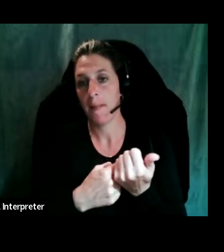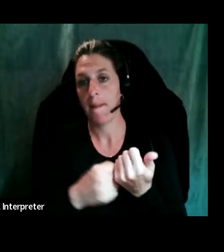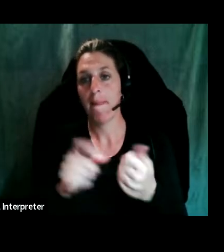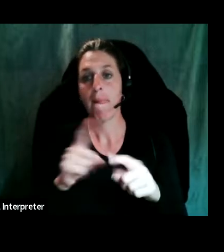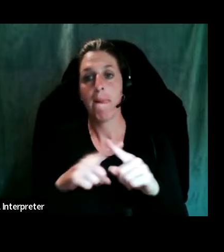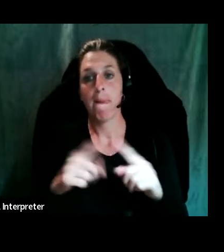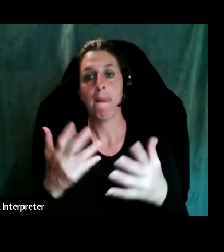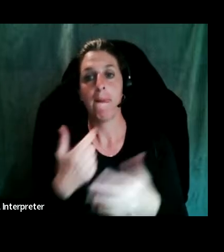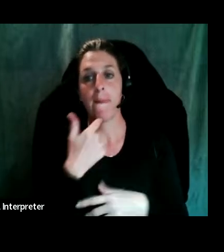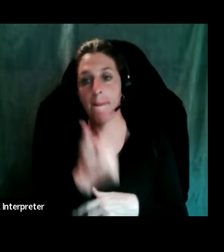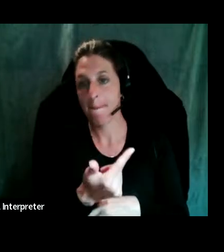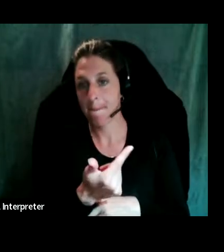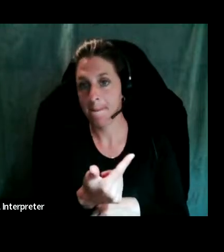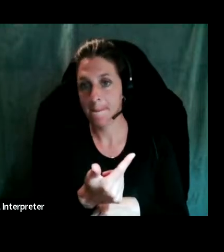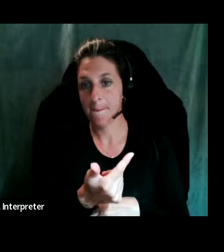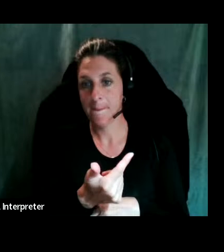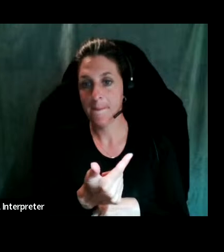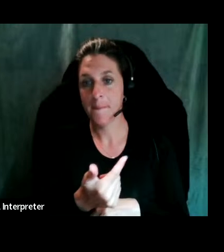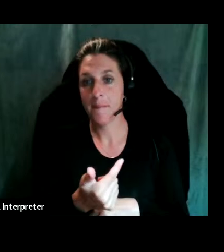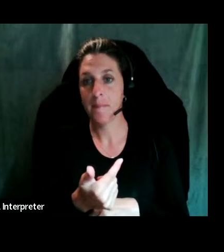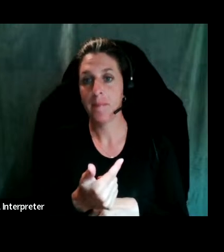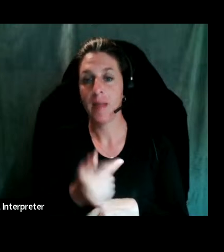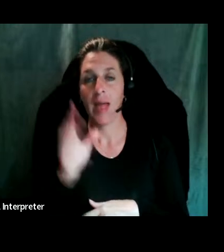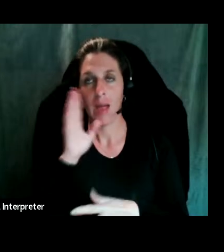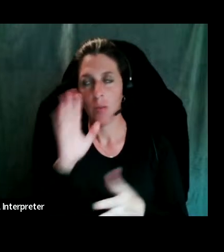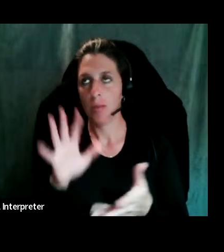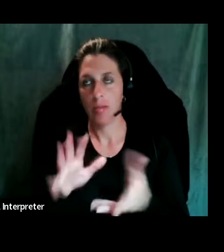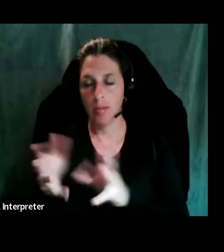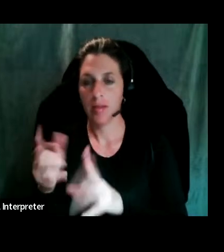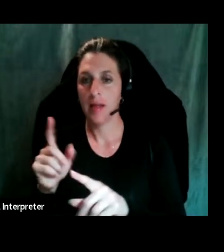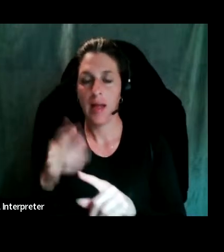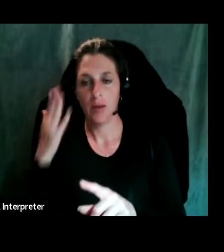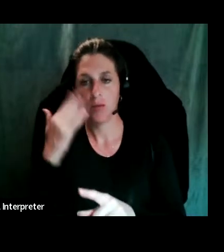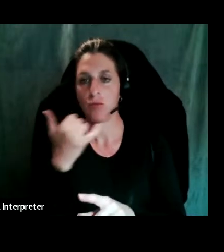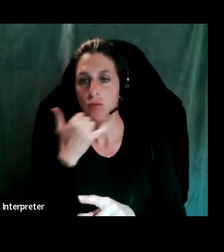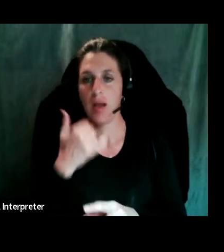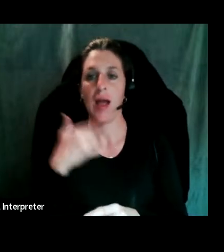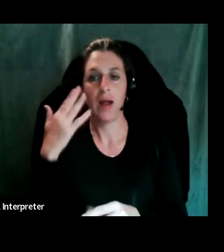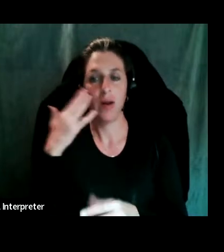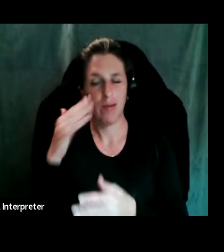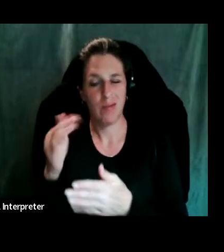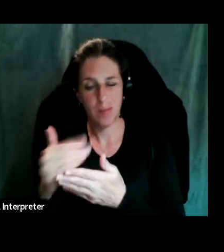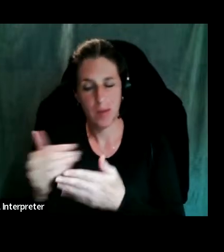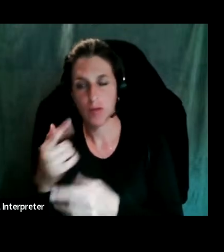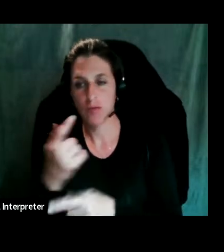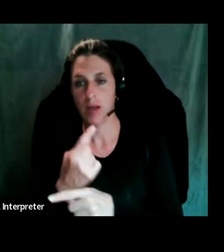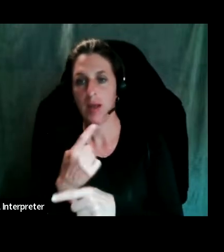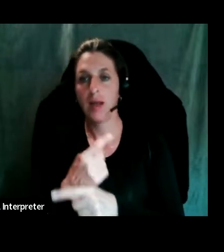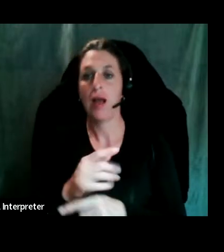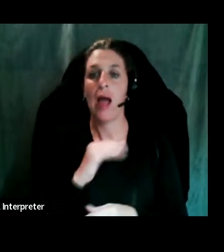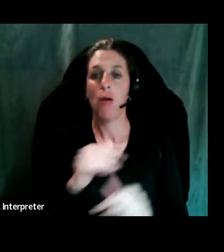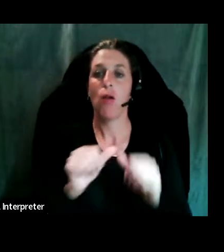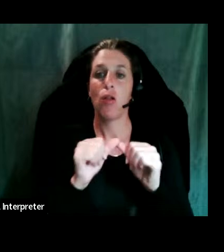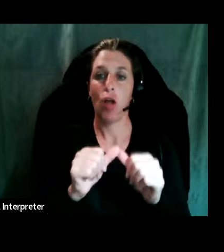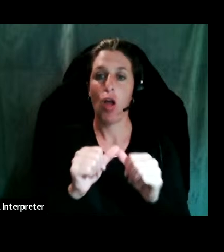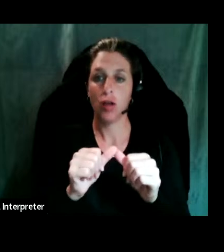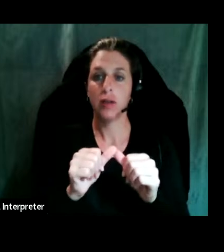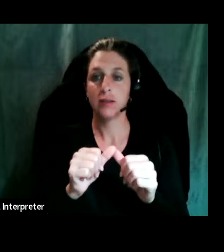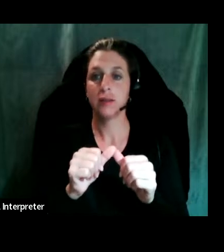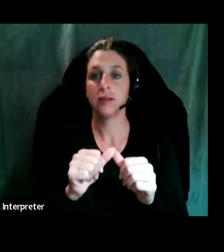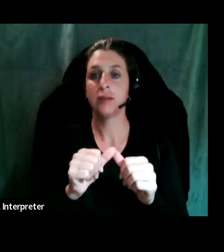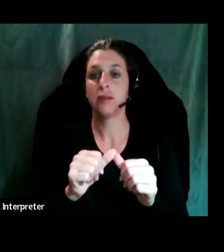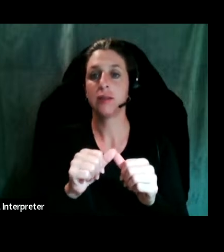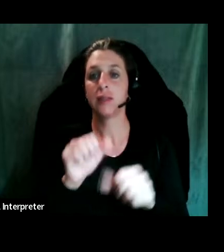but I want to tell you that, and I'm going to botch this, I know I have it wrong, but I have this piece right. Our longest standing employee group is our